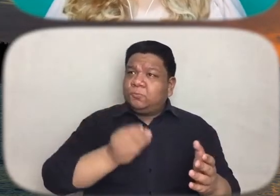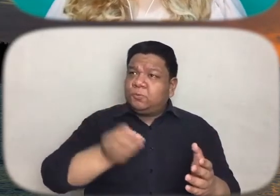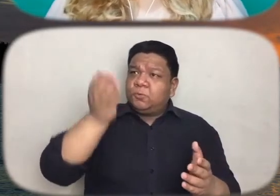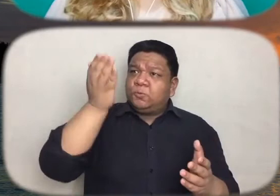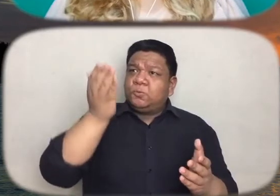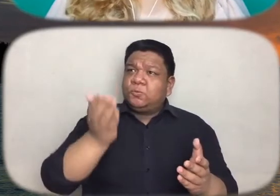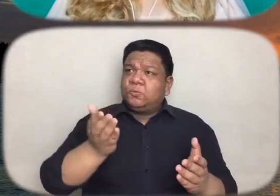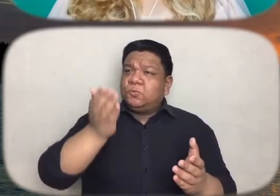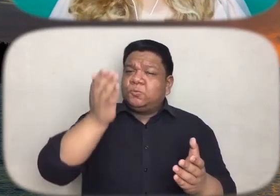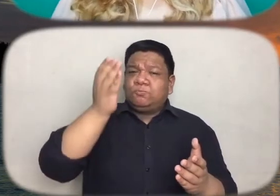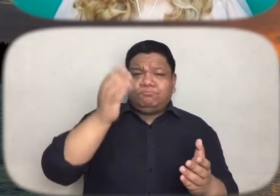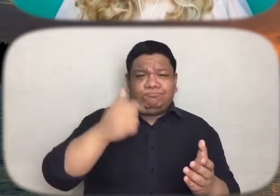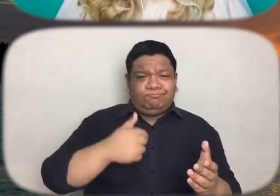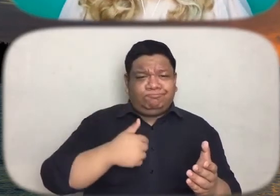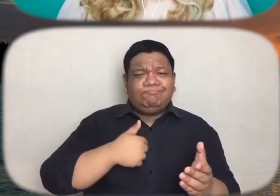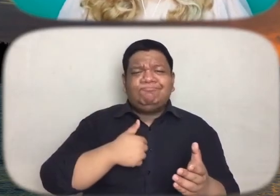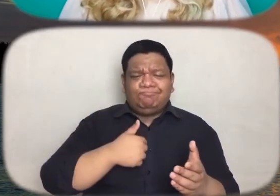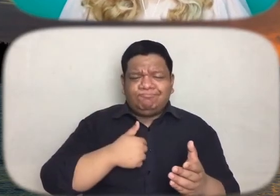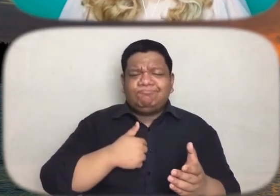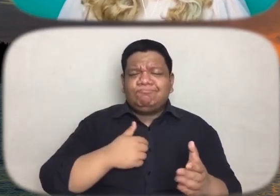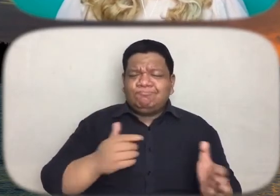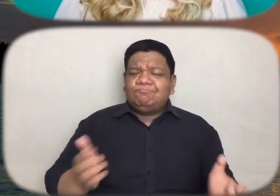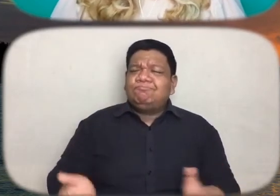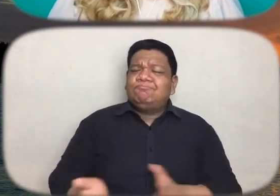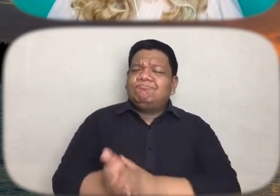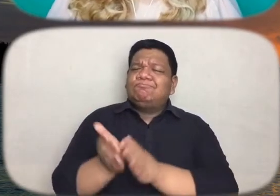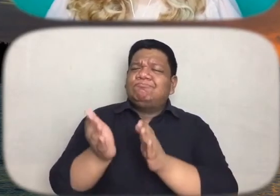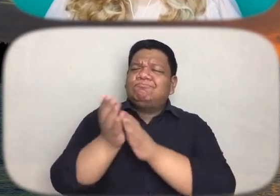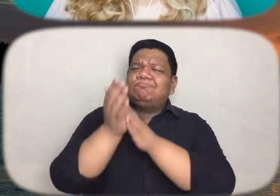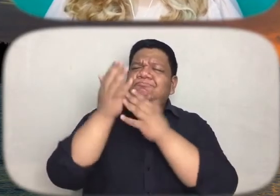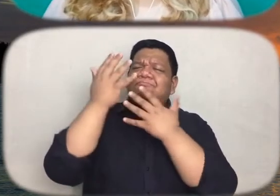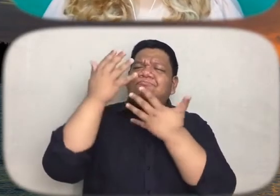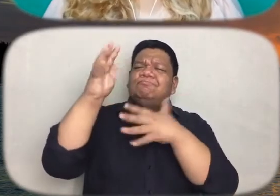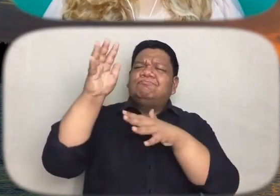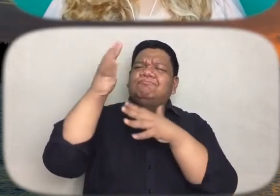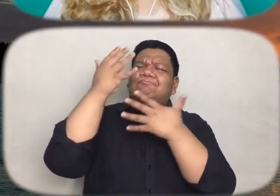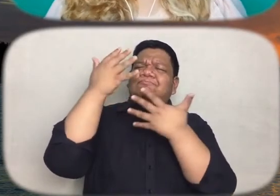Because of who you are, I give you